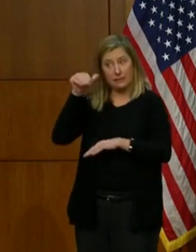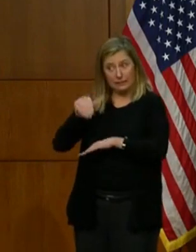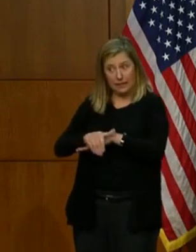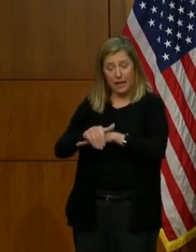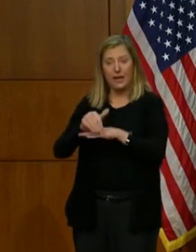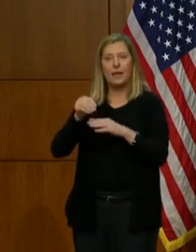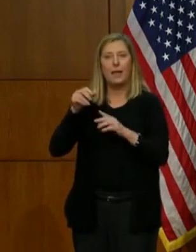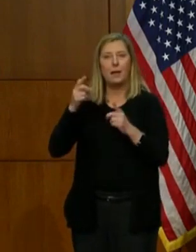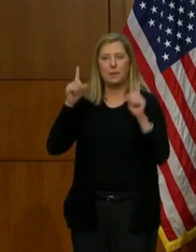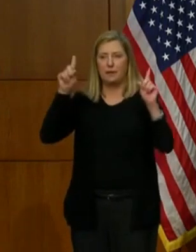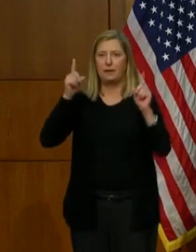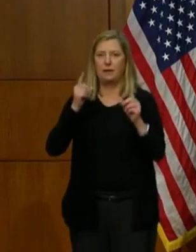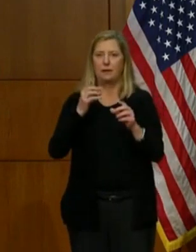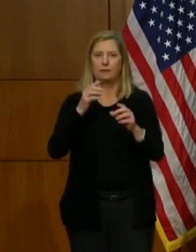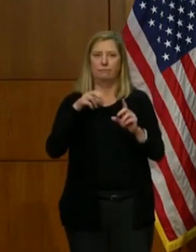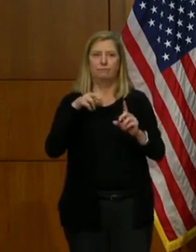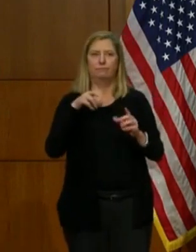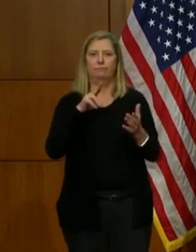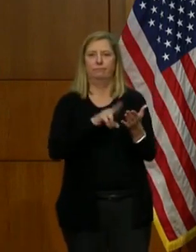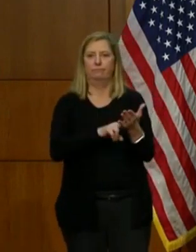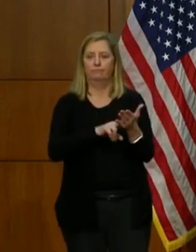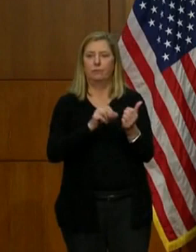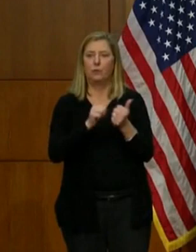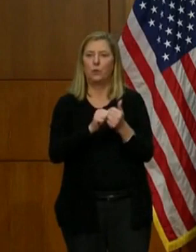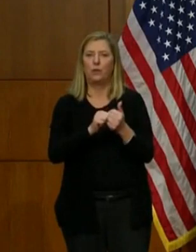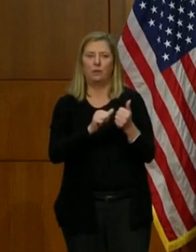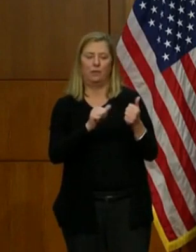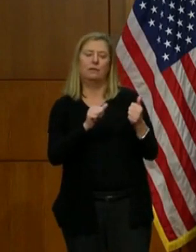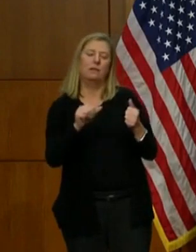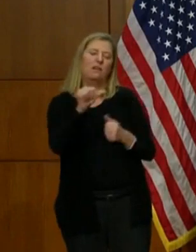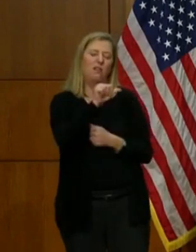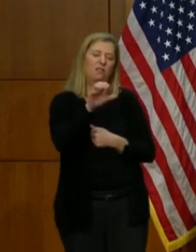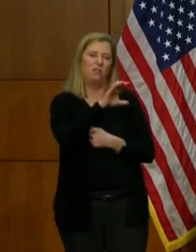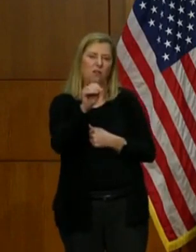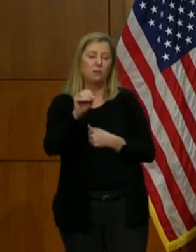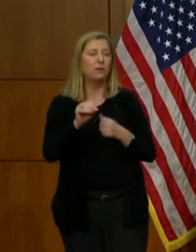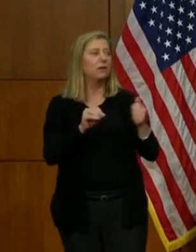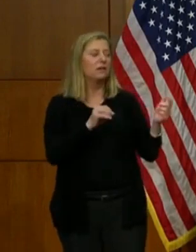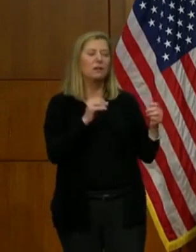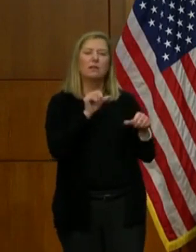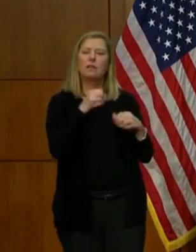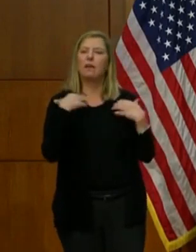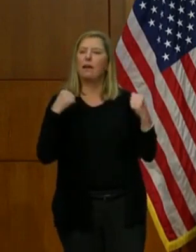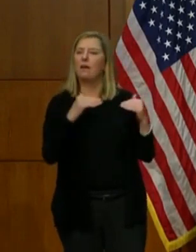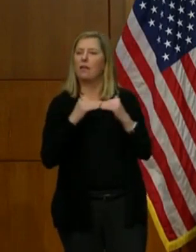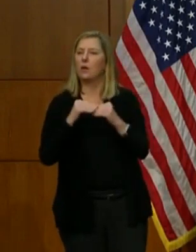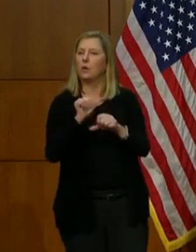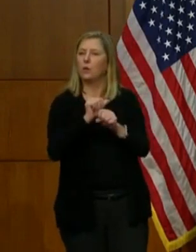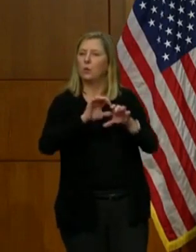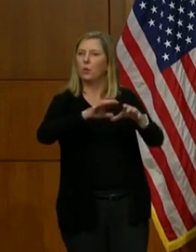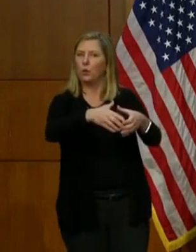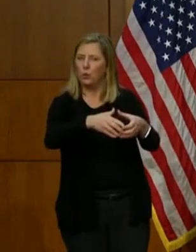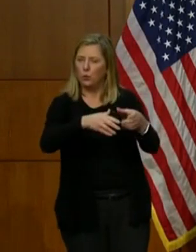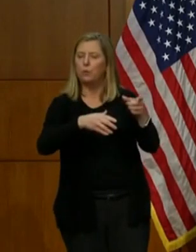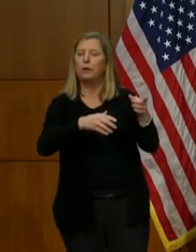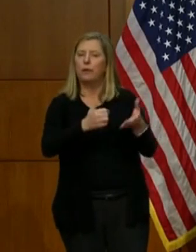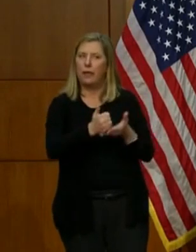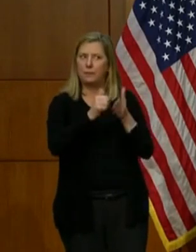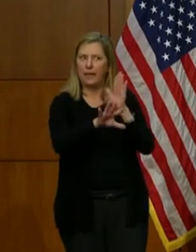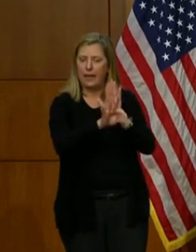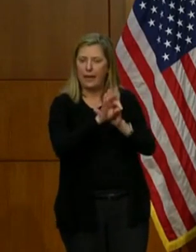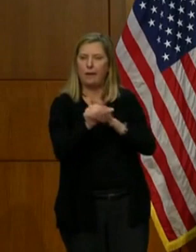a vendor through the work of the Health Equity Work Group within our Virginia Emergency Support